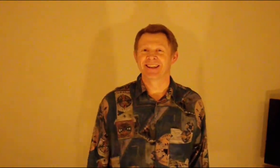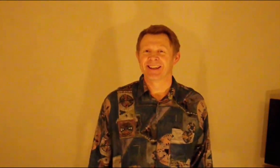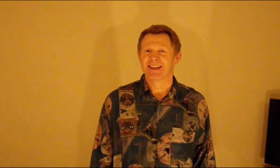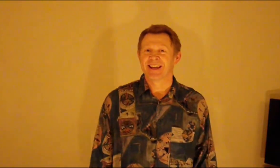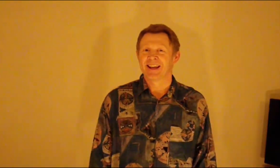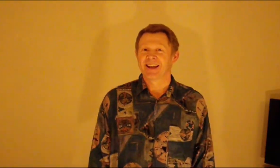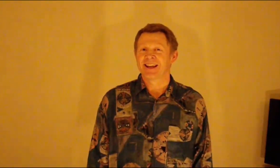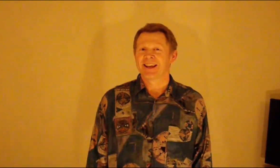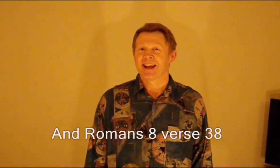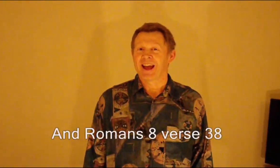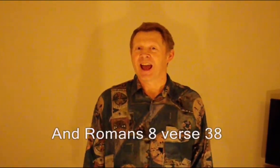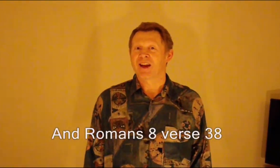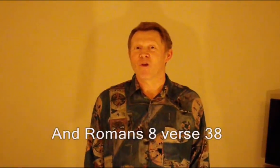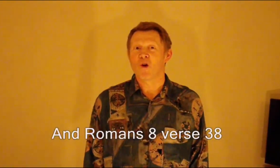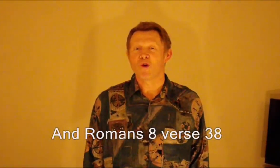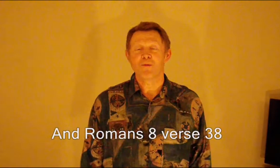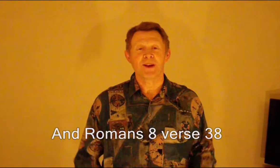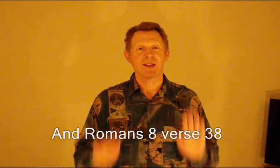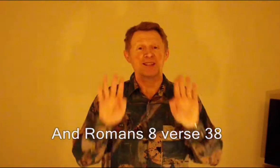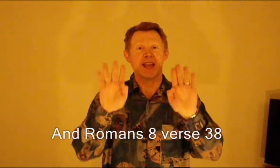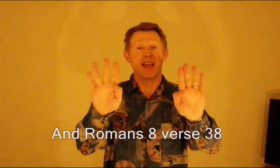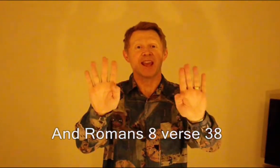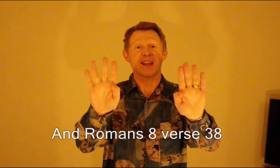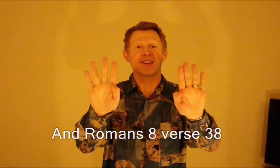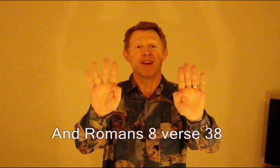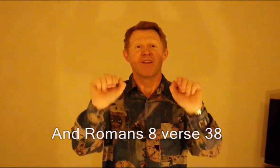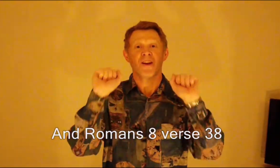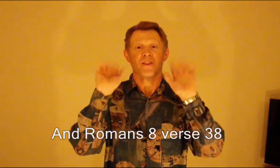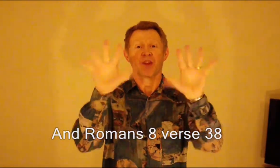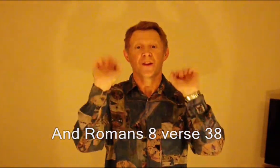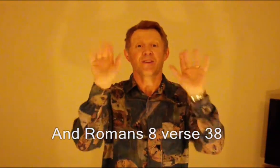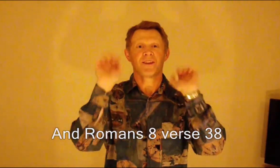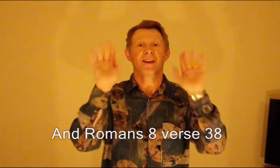18 and Romans 8 verse